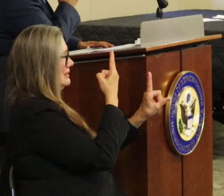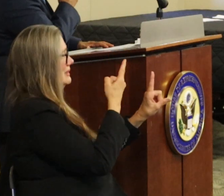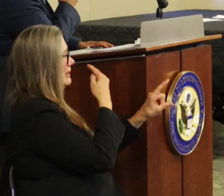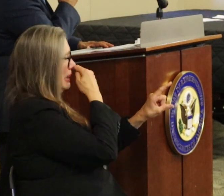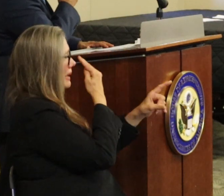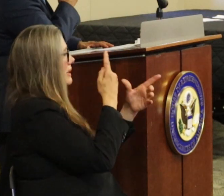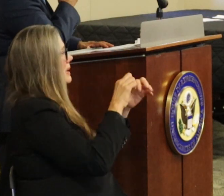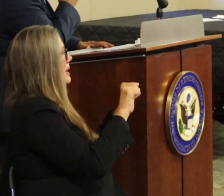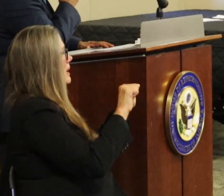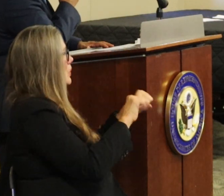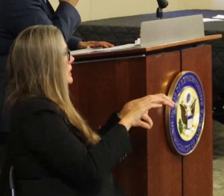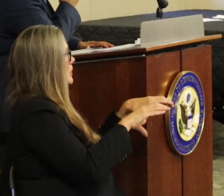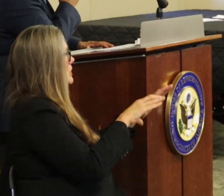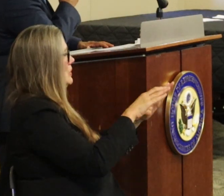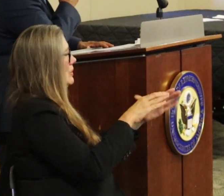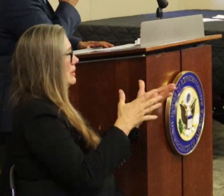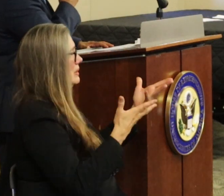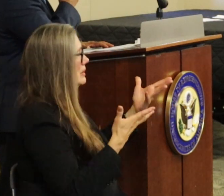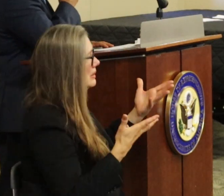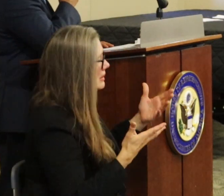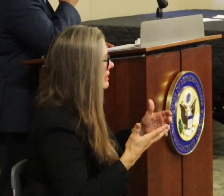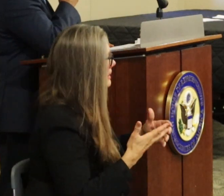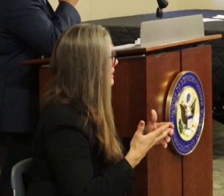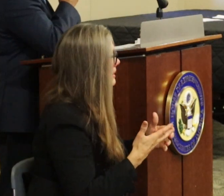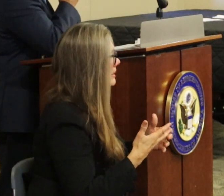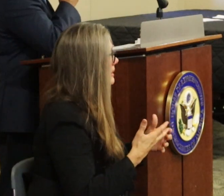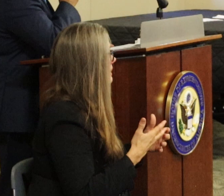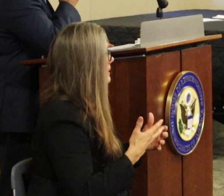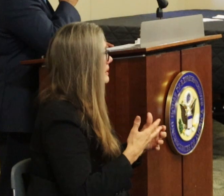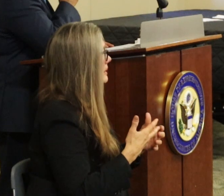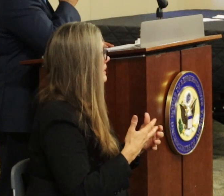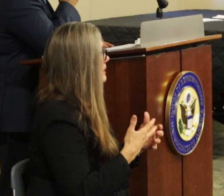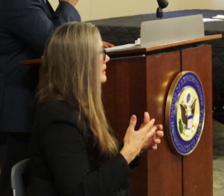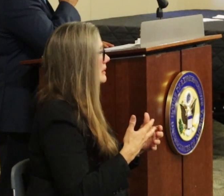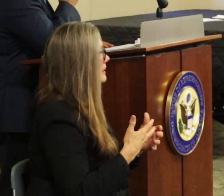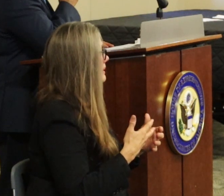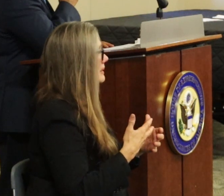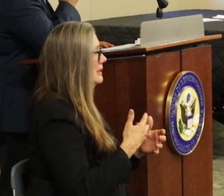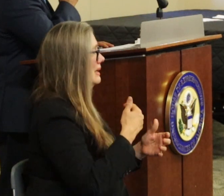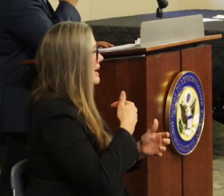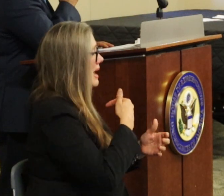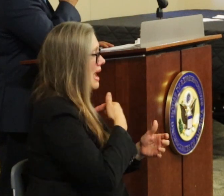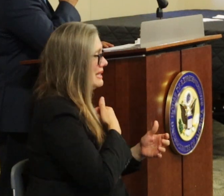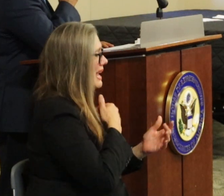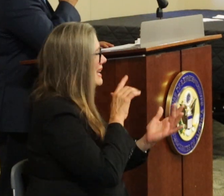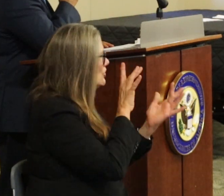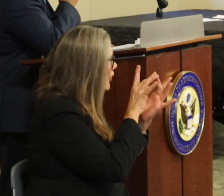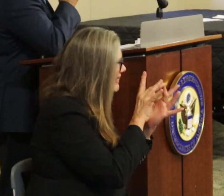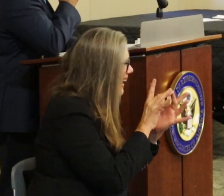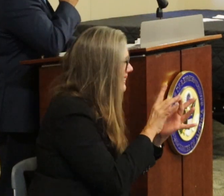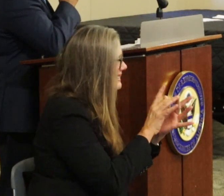What could we do? I mean, a lot of that too is, I can't get to all my students the way that I want